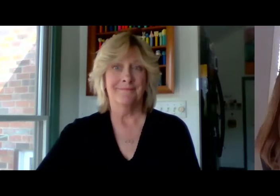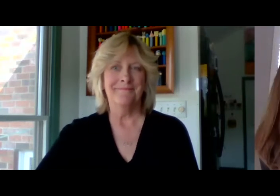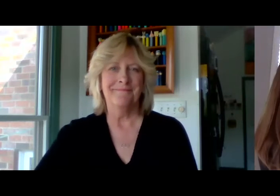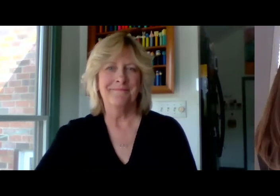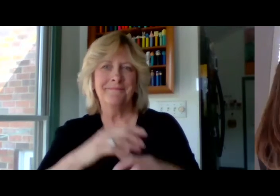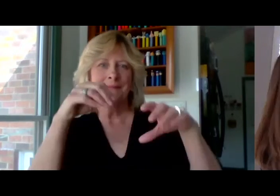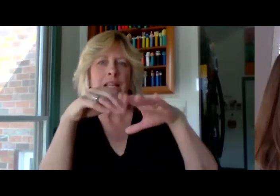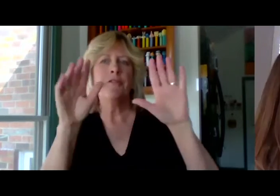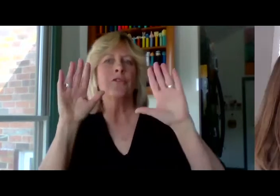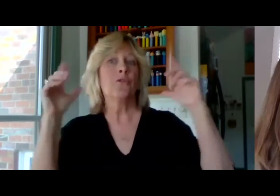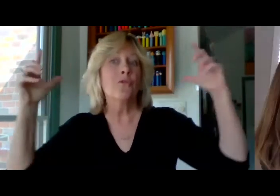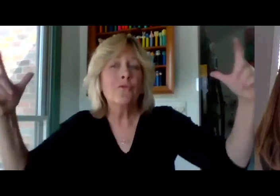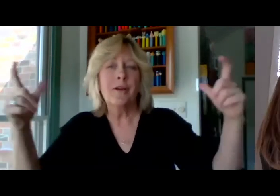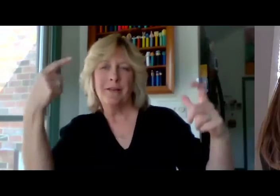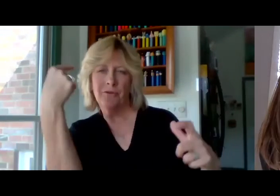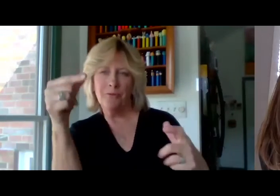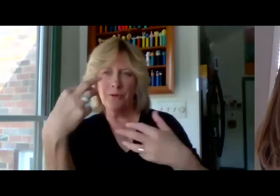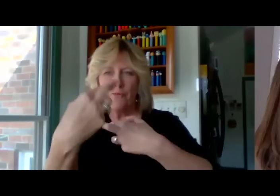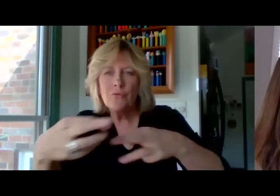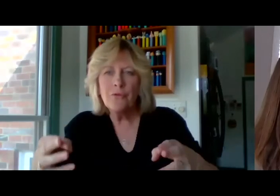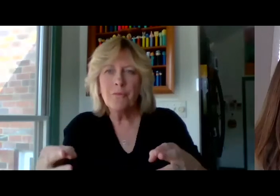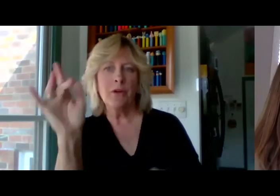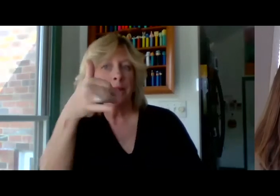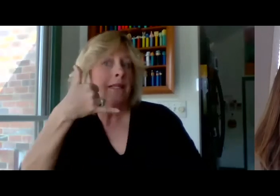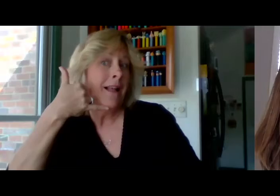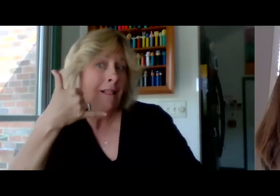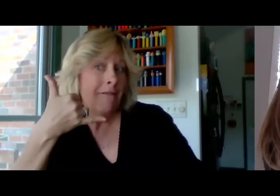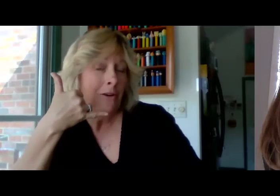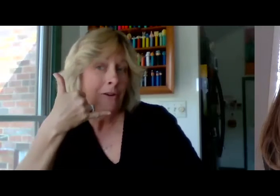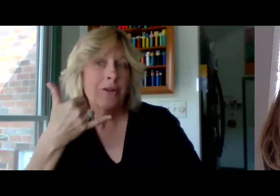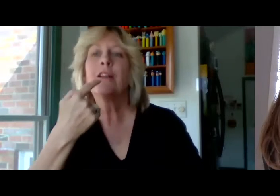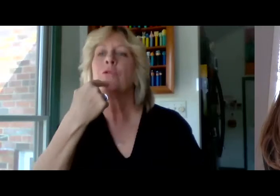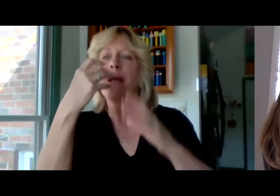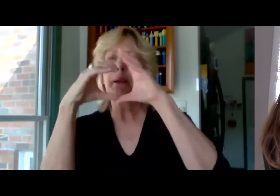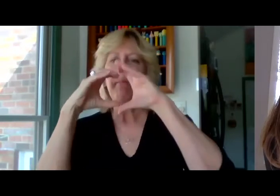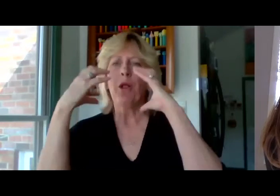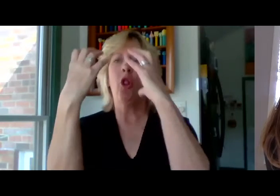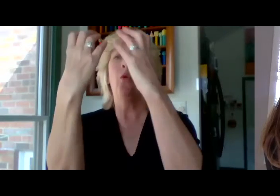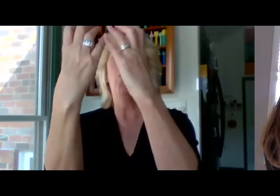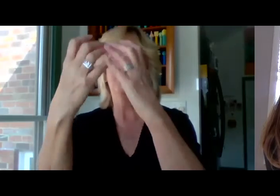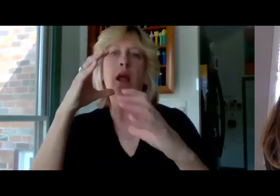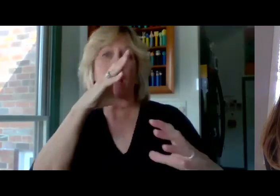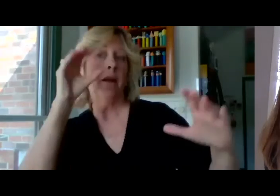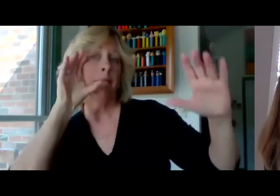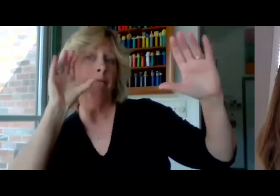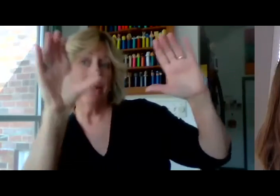In the great green room, there was a telephone and a red balloon and a picture of